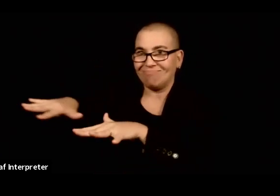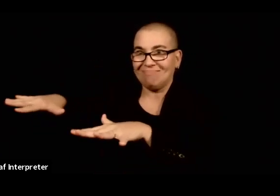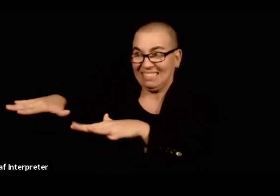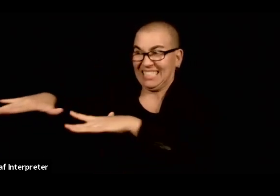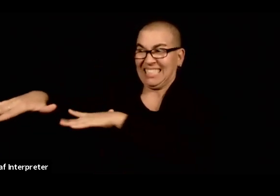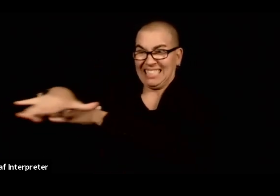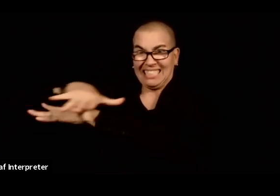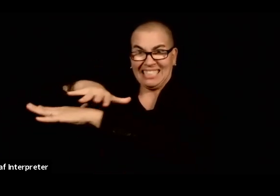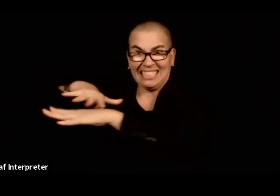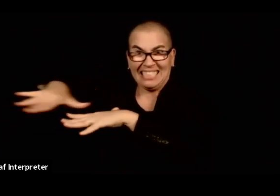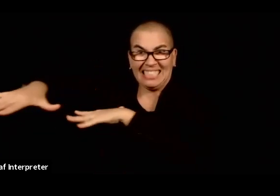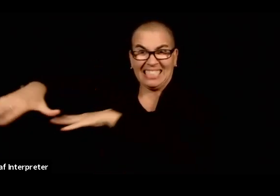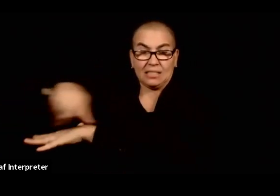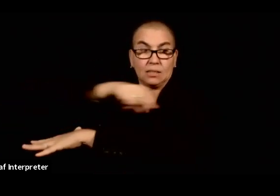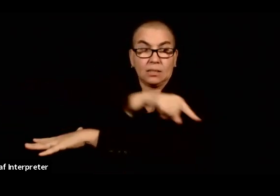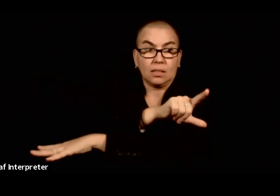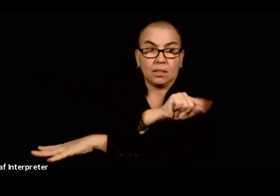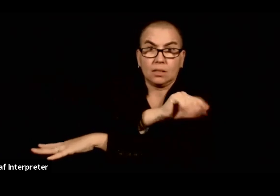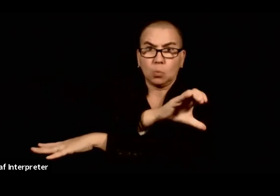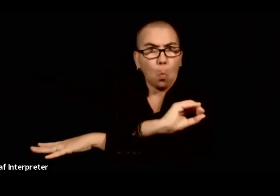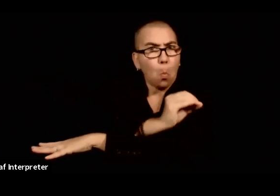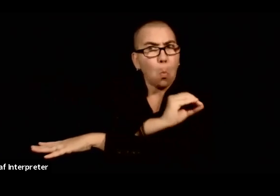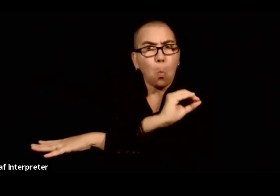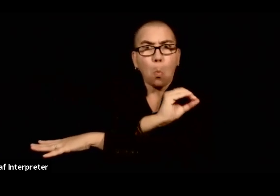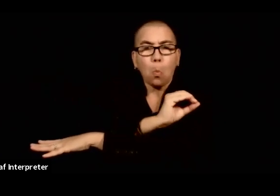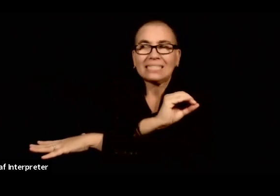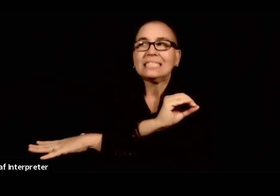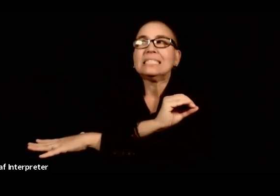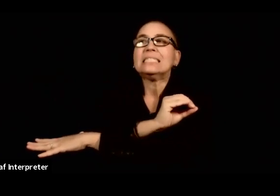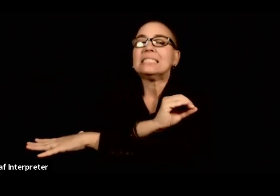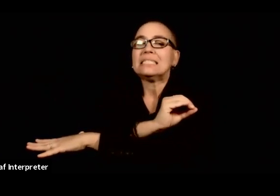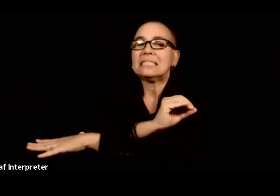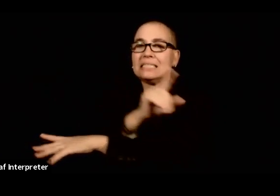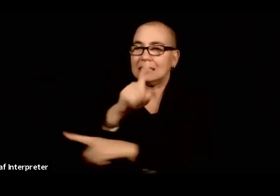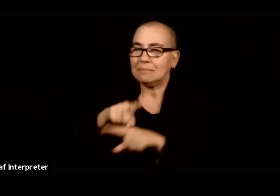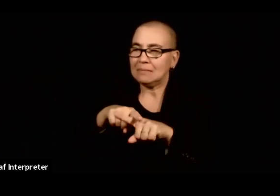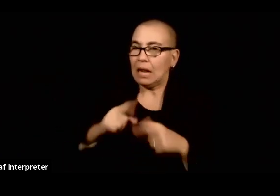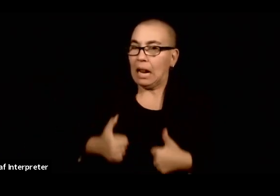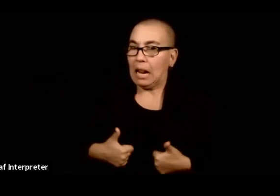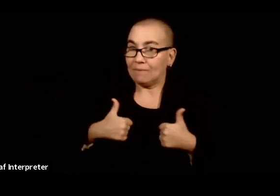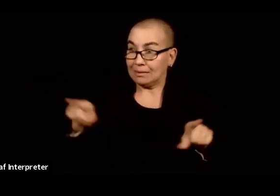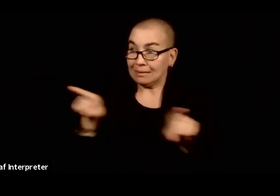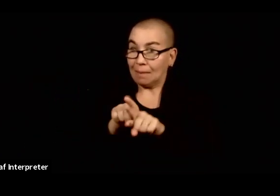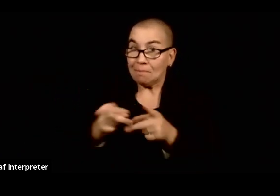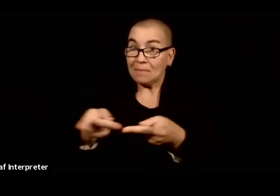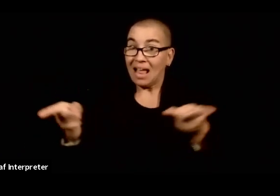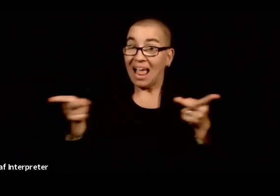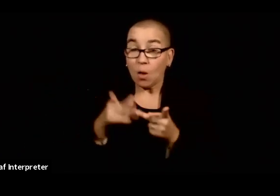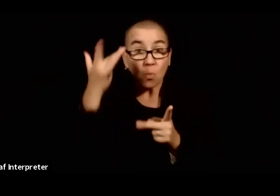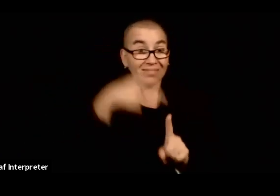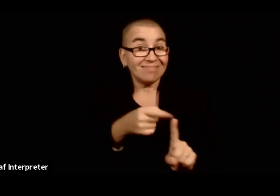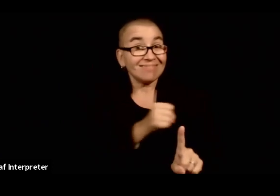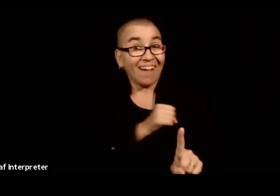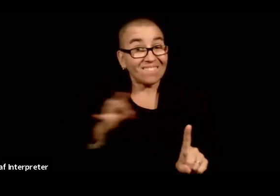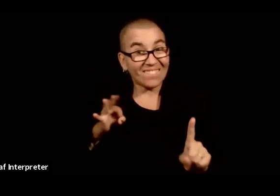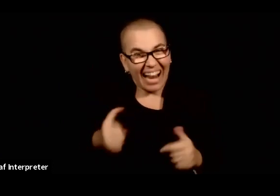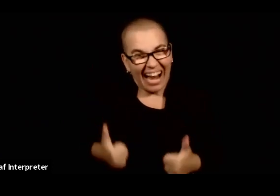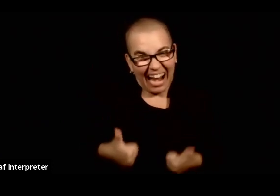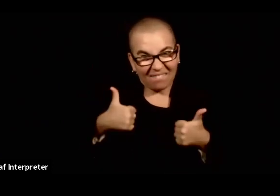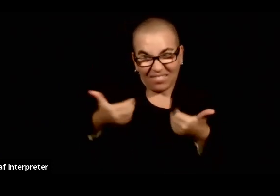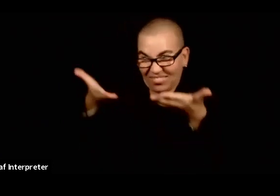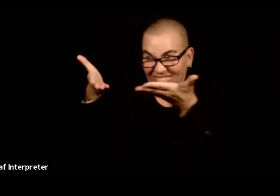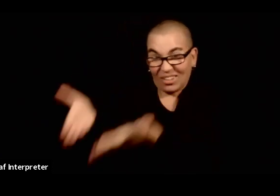are working in other long-term care facilities, as well as others in the guidance. As